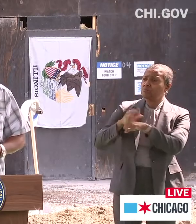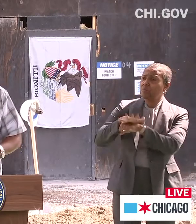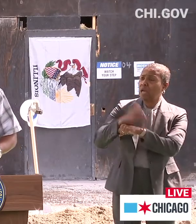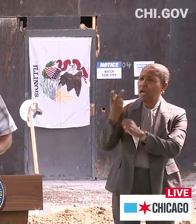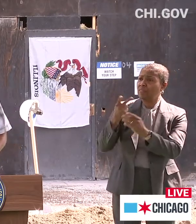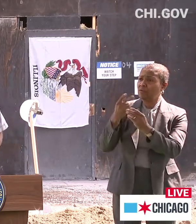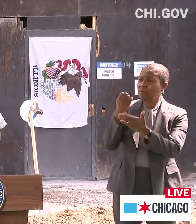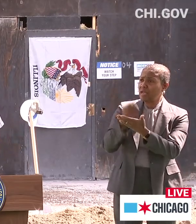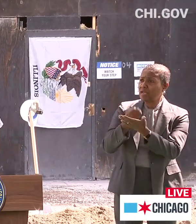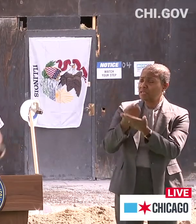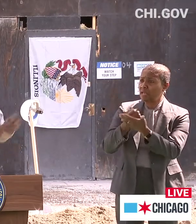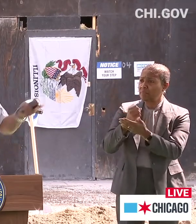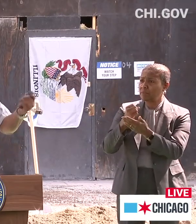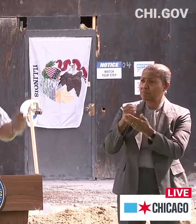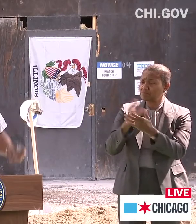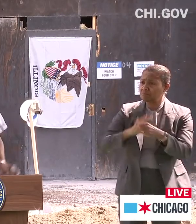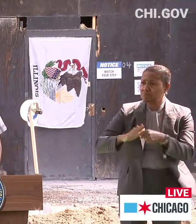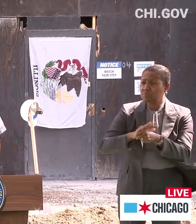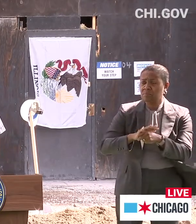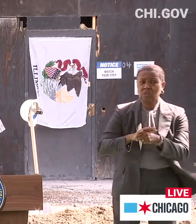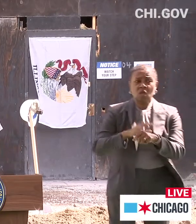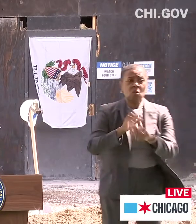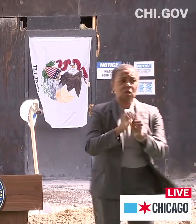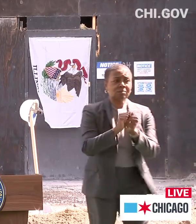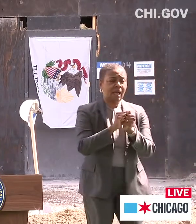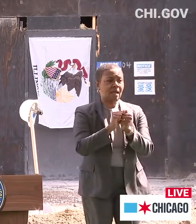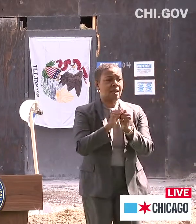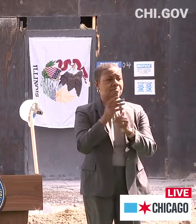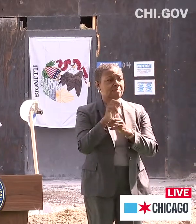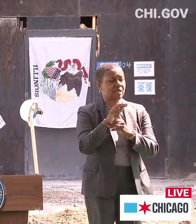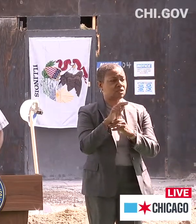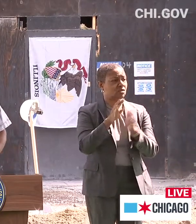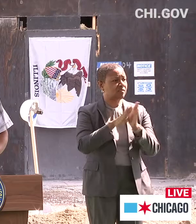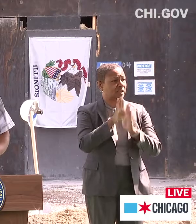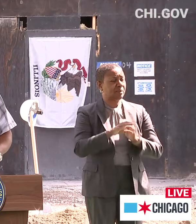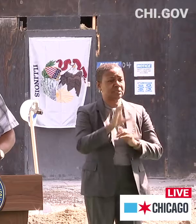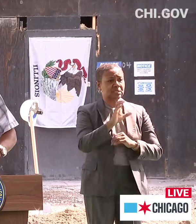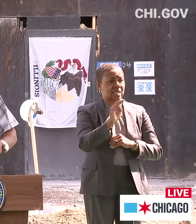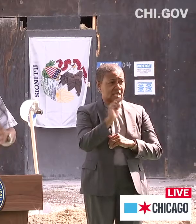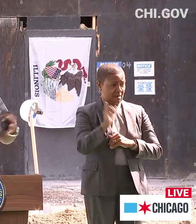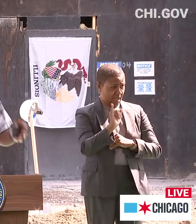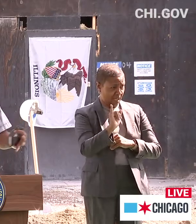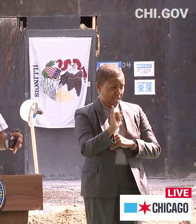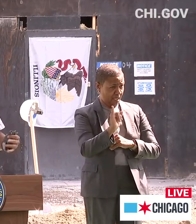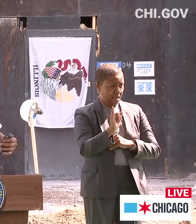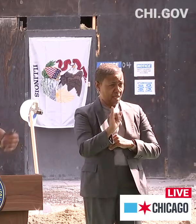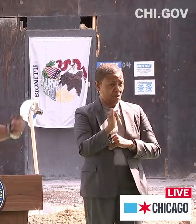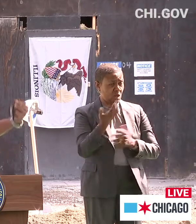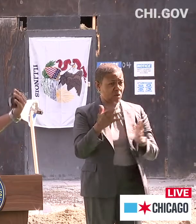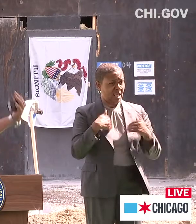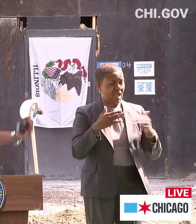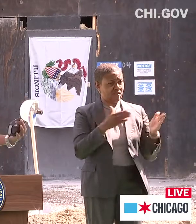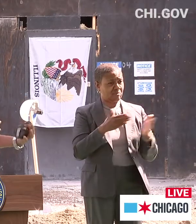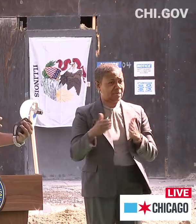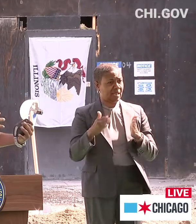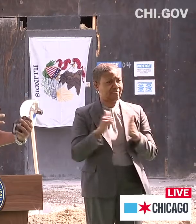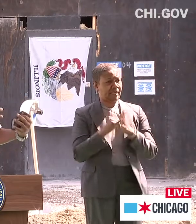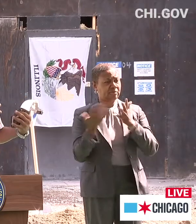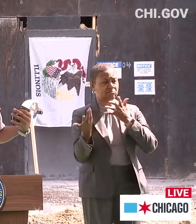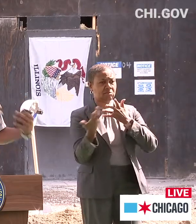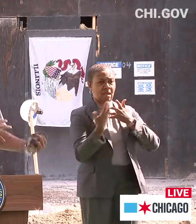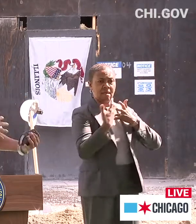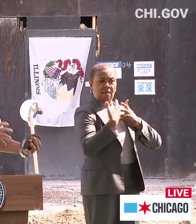Well, let me just say, working with my master developer, C&I, we have a master plan that really just